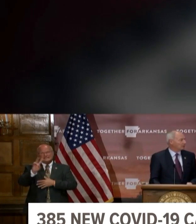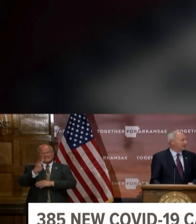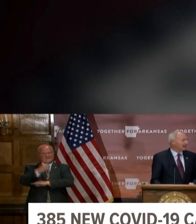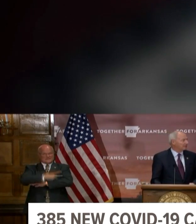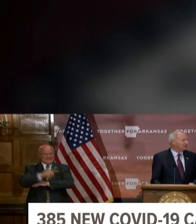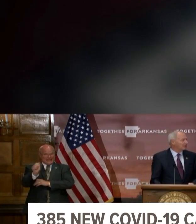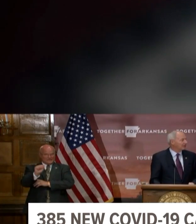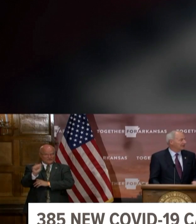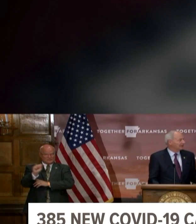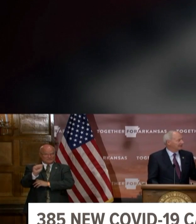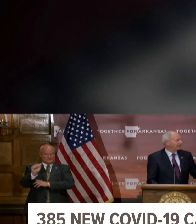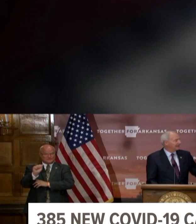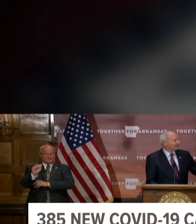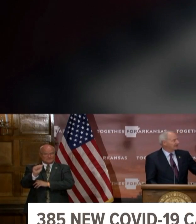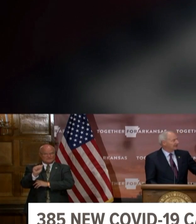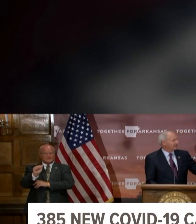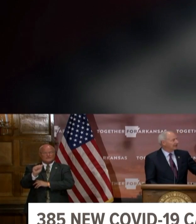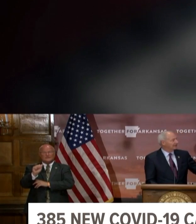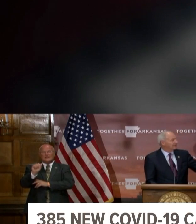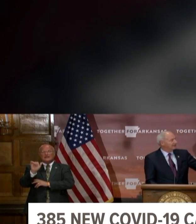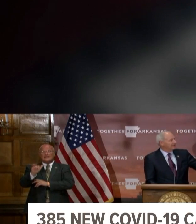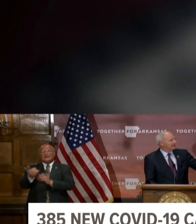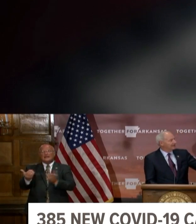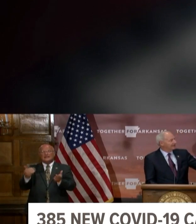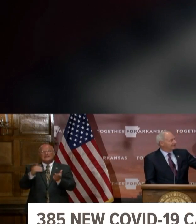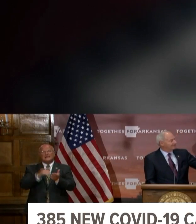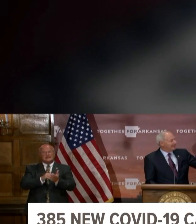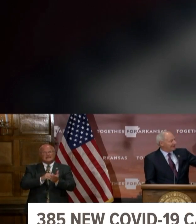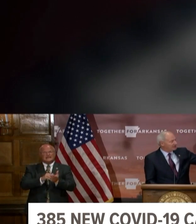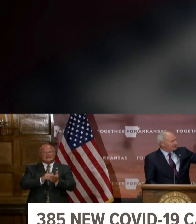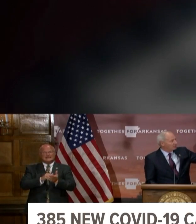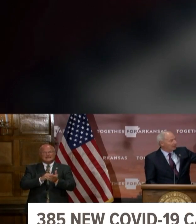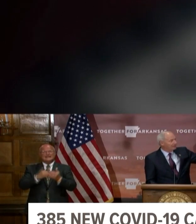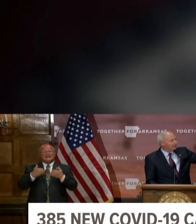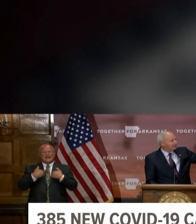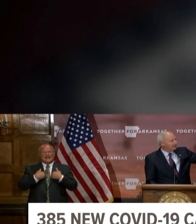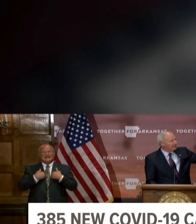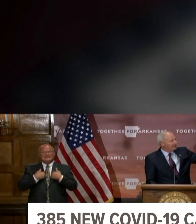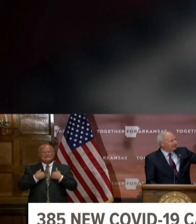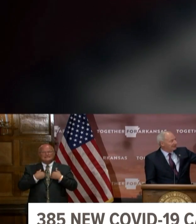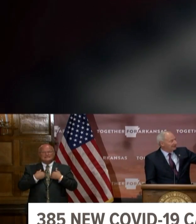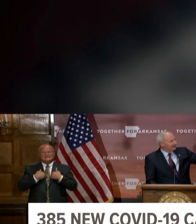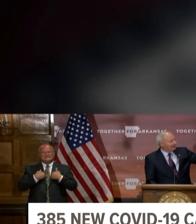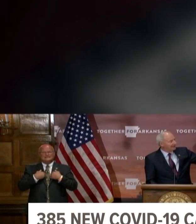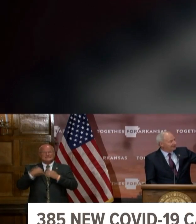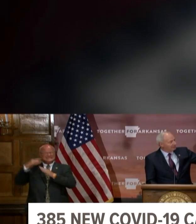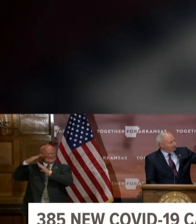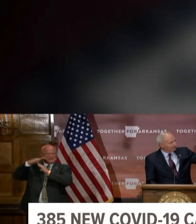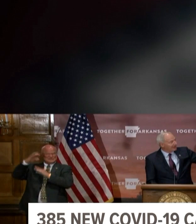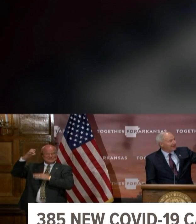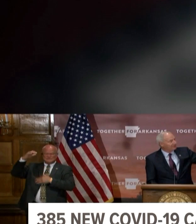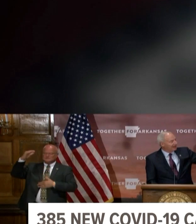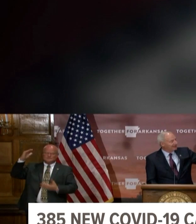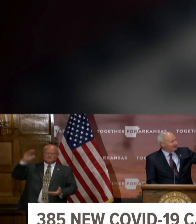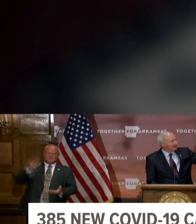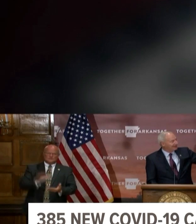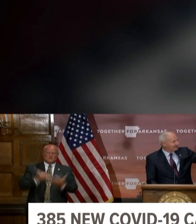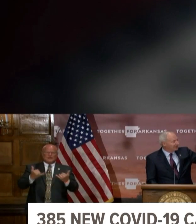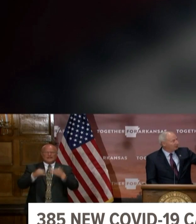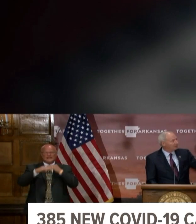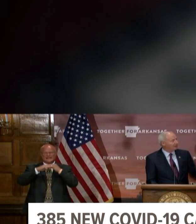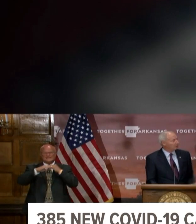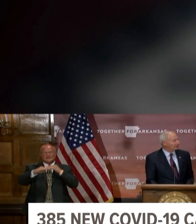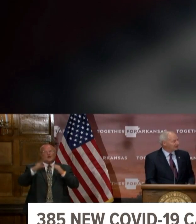7-day rolling average that again has us away from the peak, and we're flat right